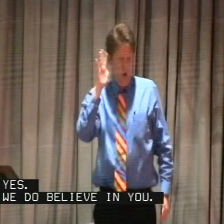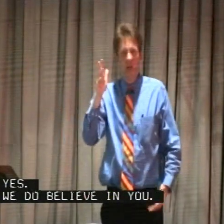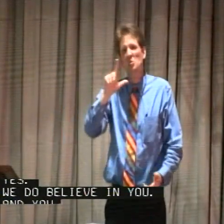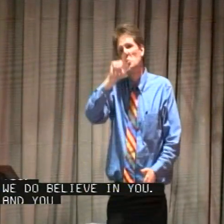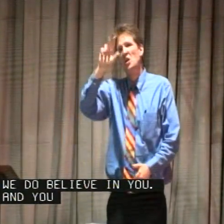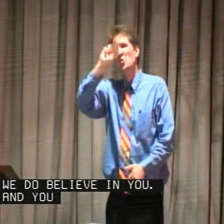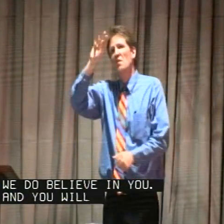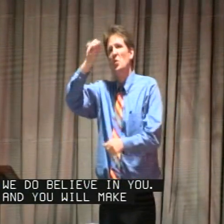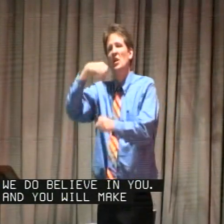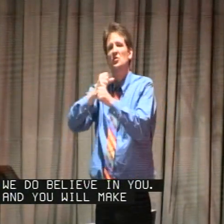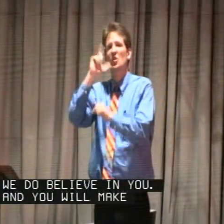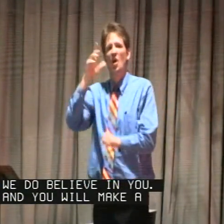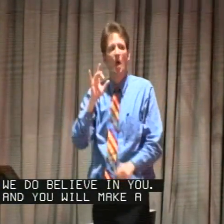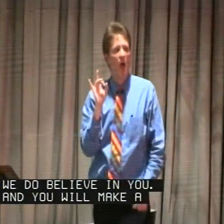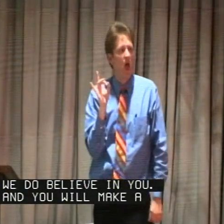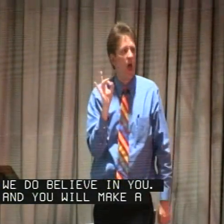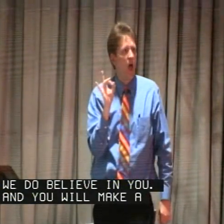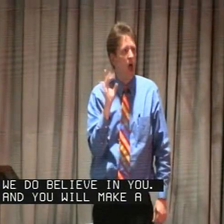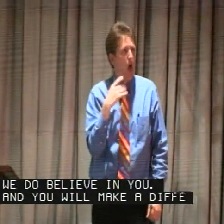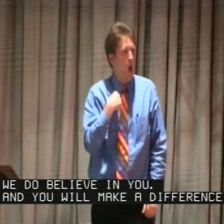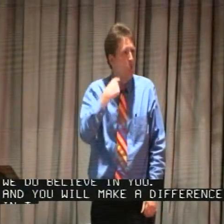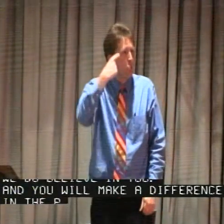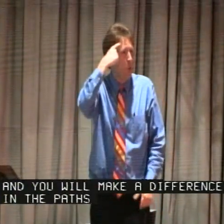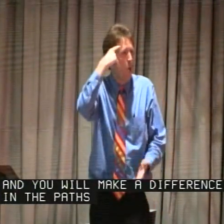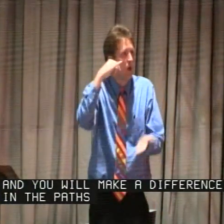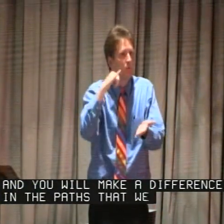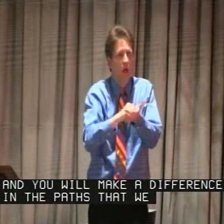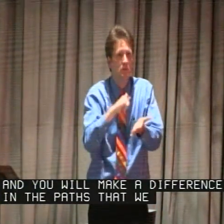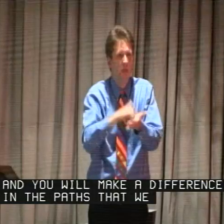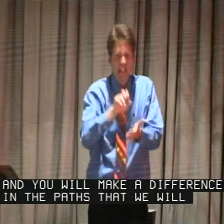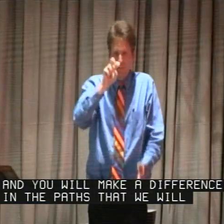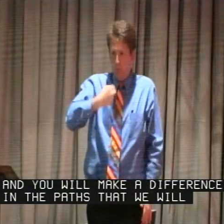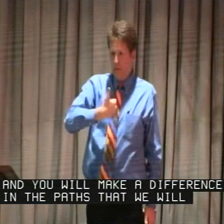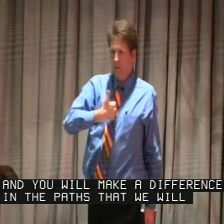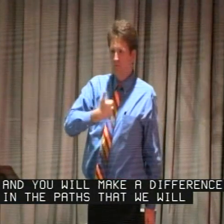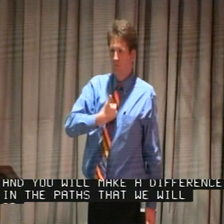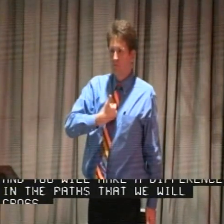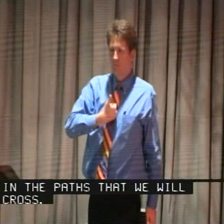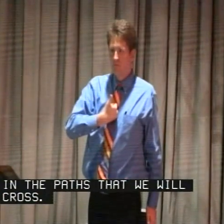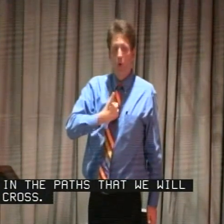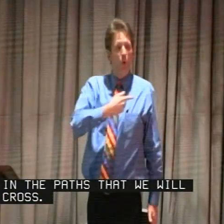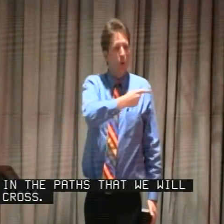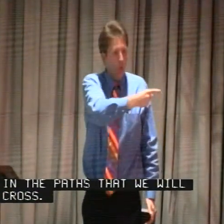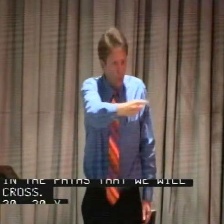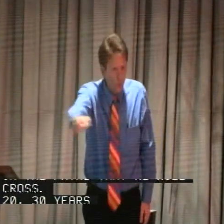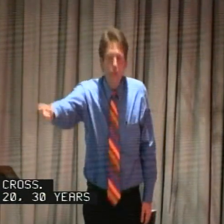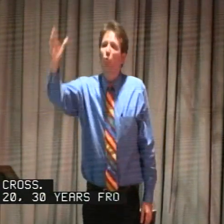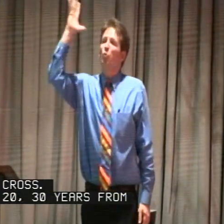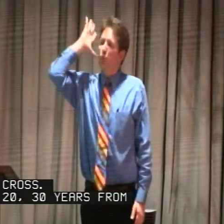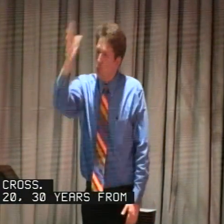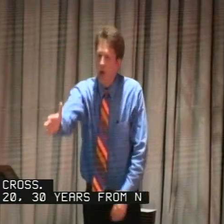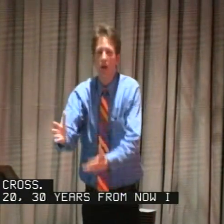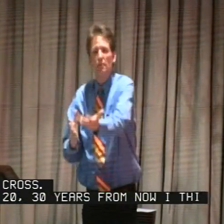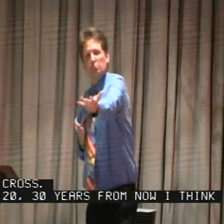the paths that we will cross. 20, 30 years from now, I'll think it'll be impossible that you could have done such a